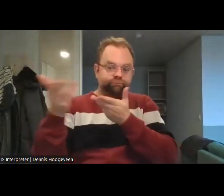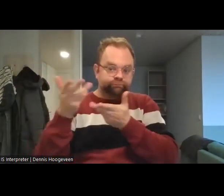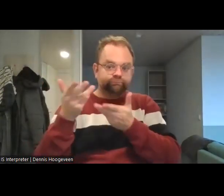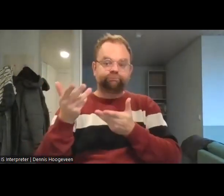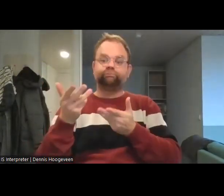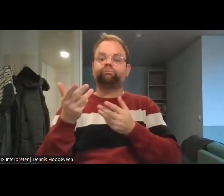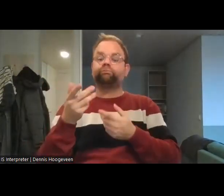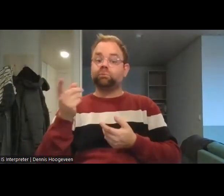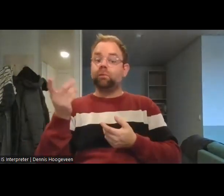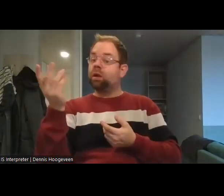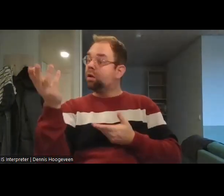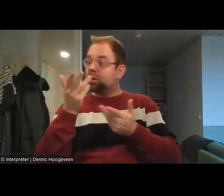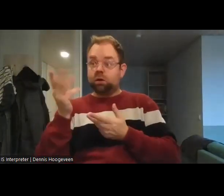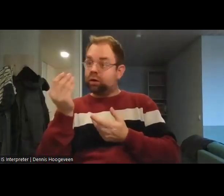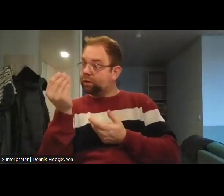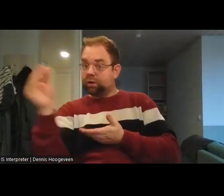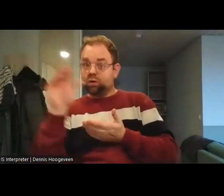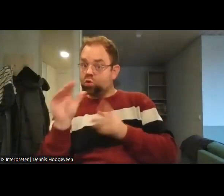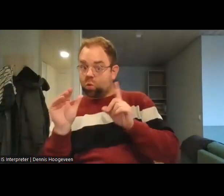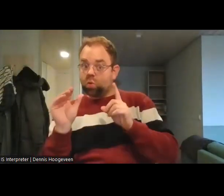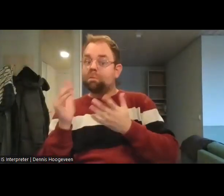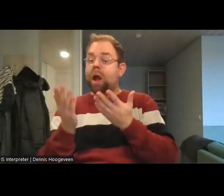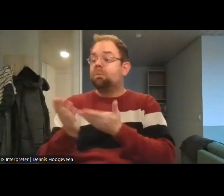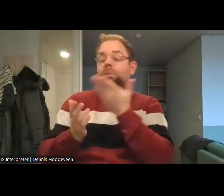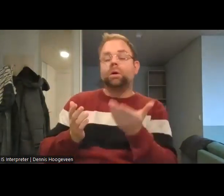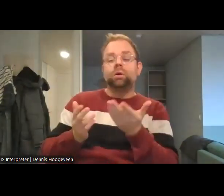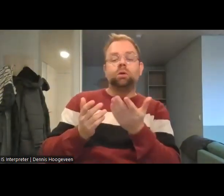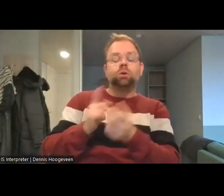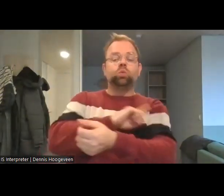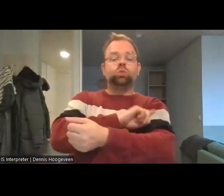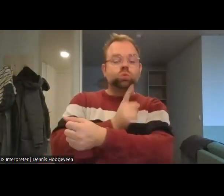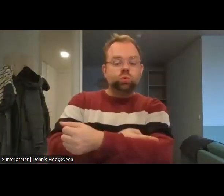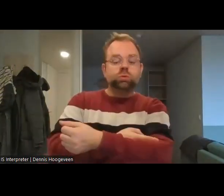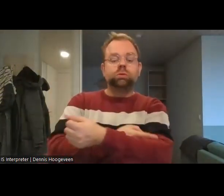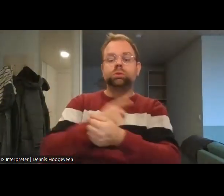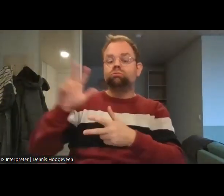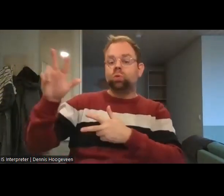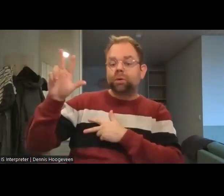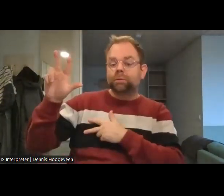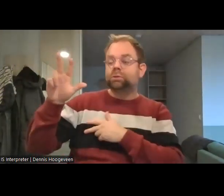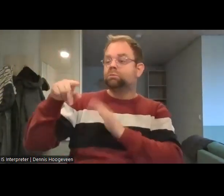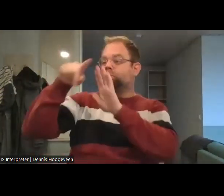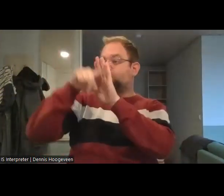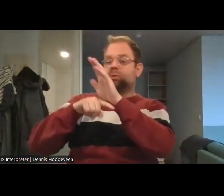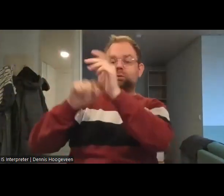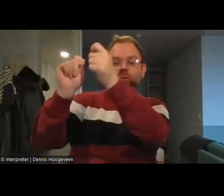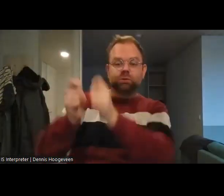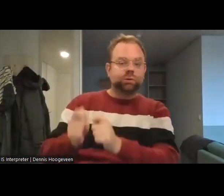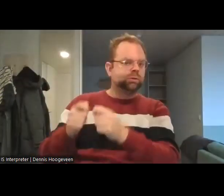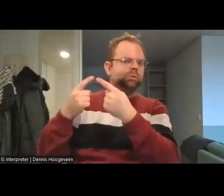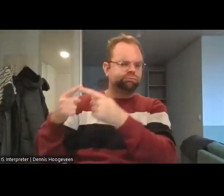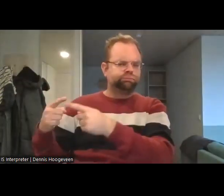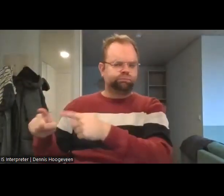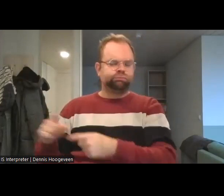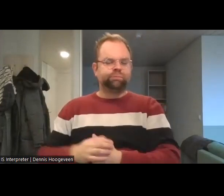policy changes, etc. And this was the second webinar. There was a third webinar